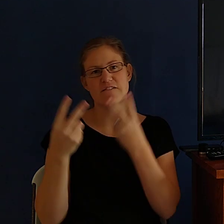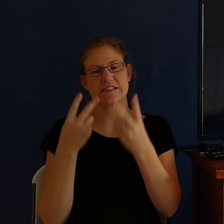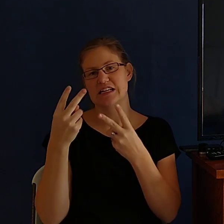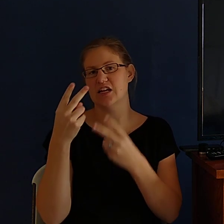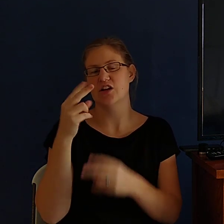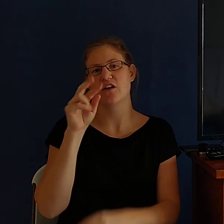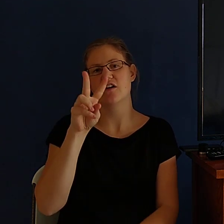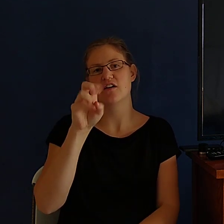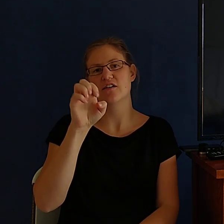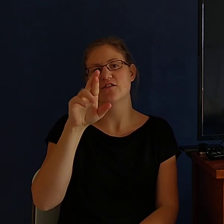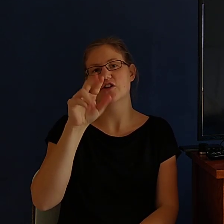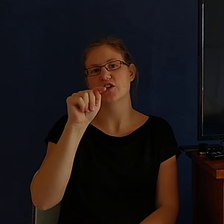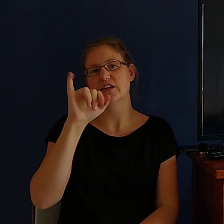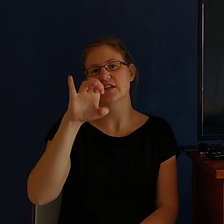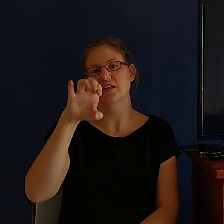vertices as well as M.